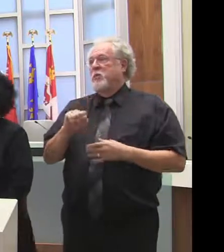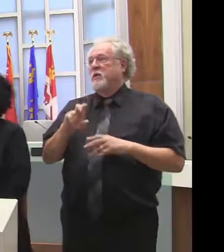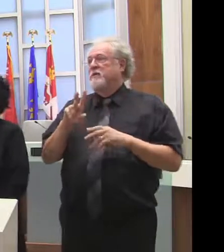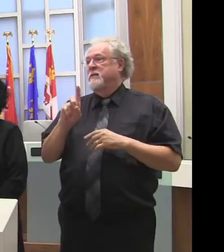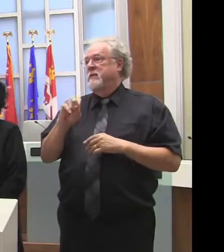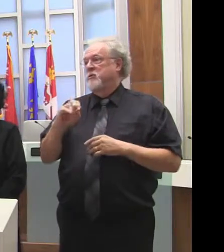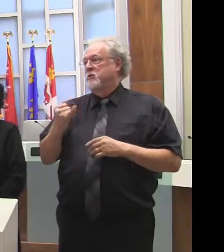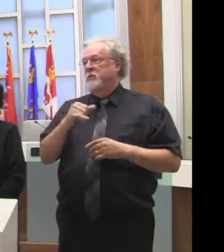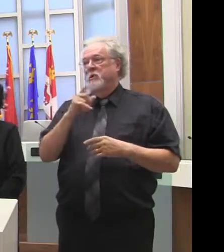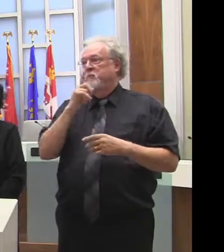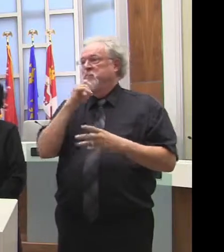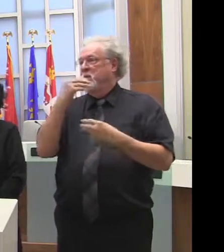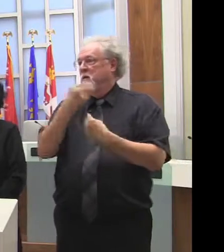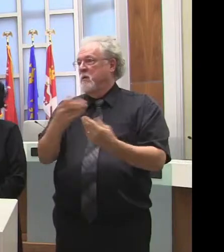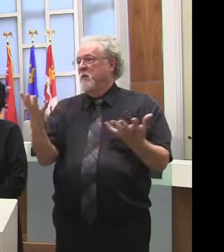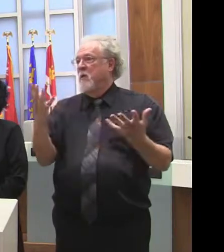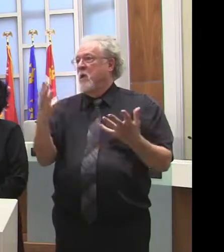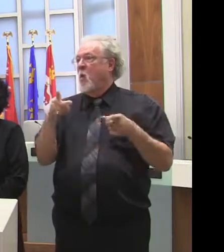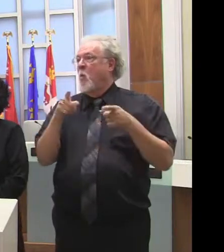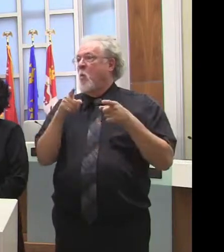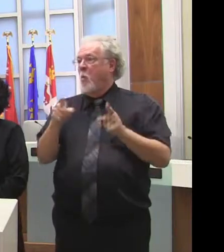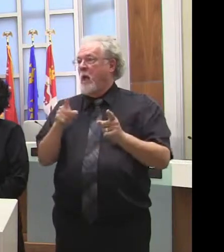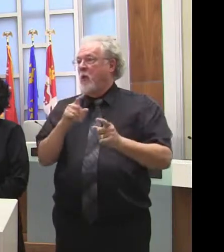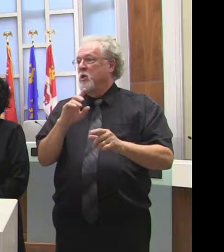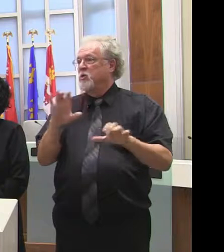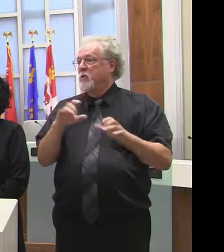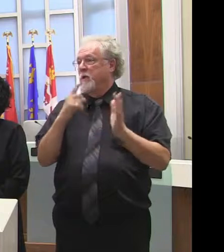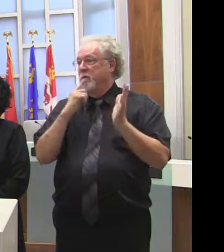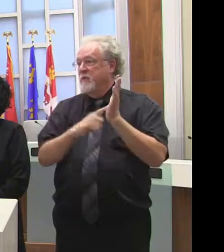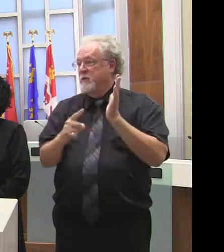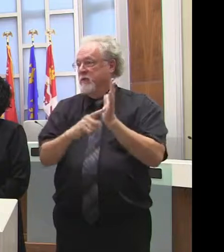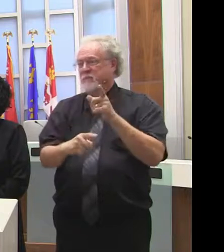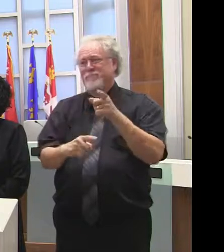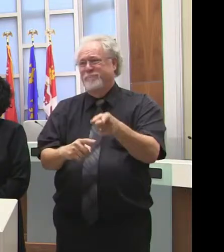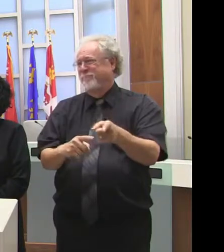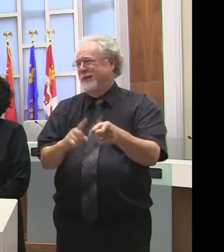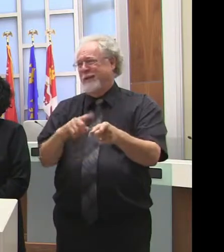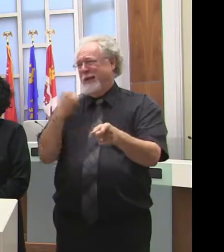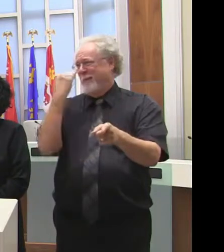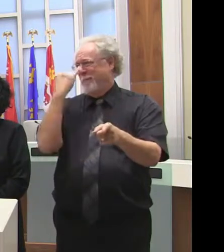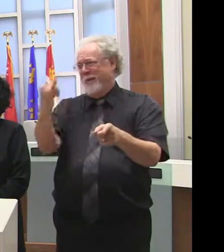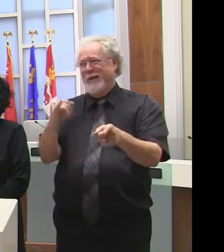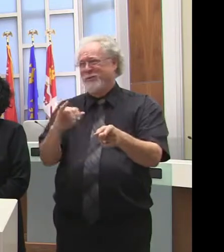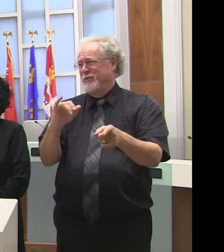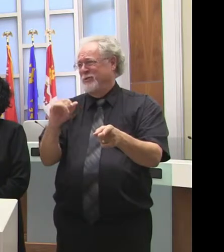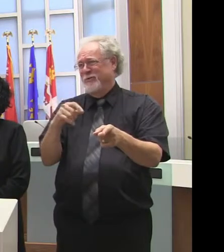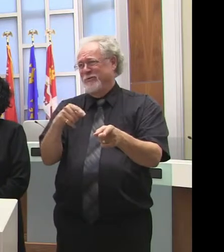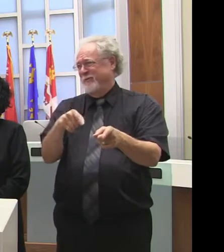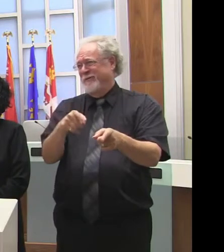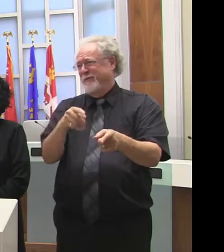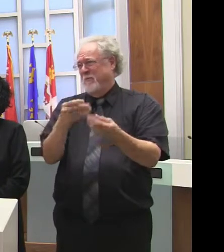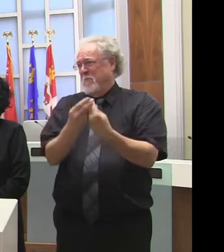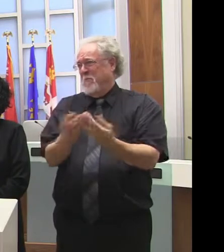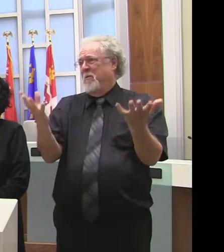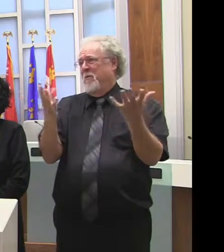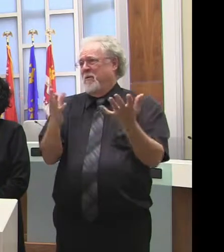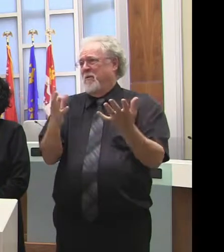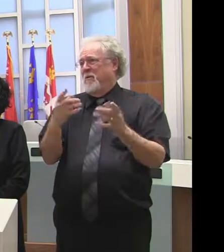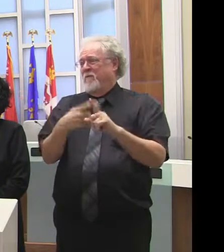Justice didn't release any of this information while it was doing its investigation, I can't imagine that any of this is going to come forward